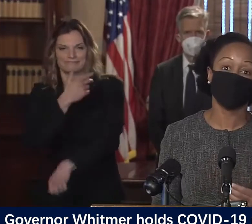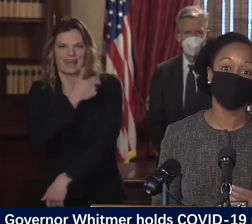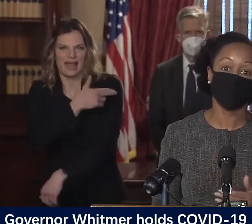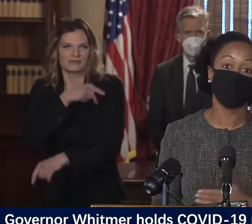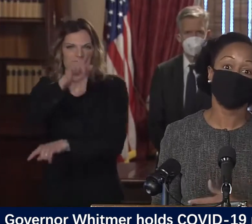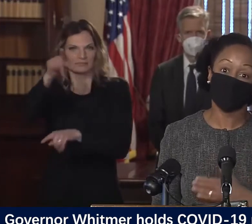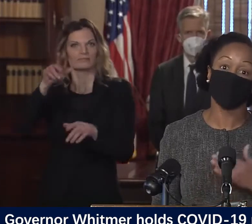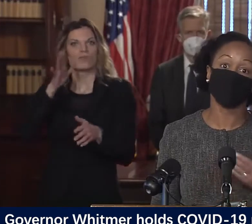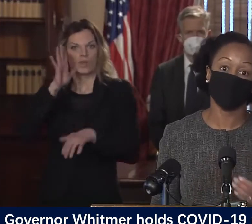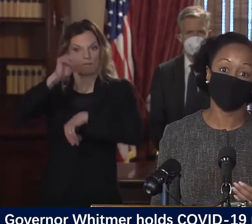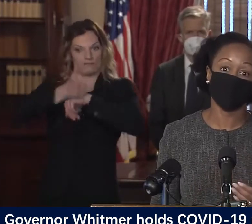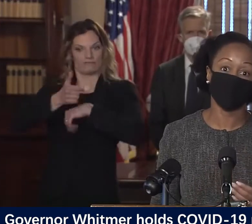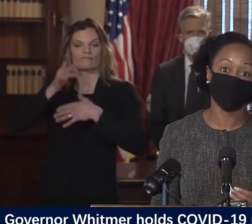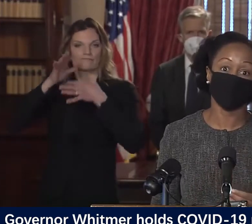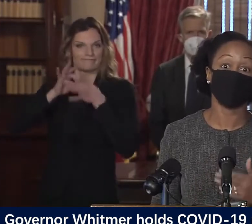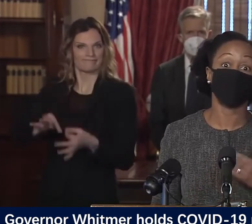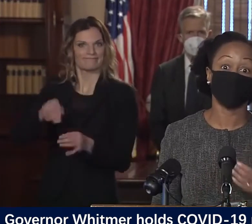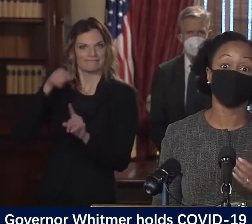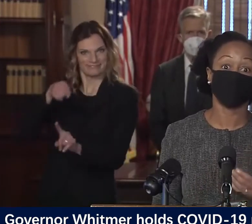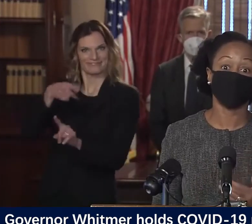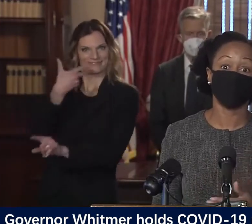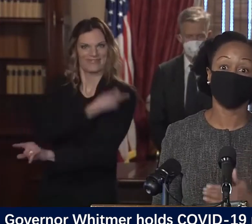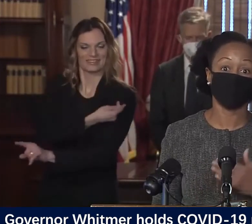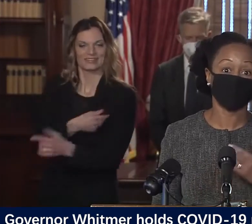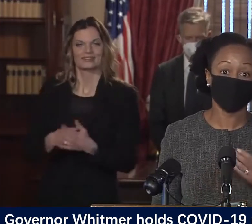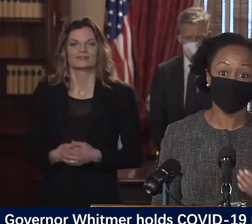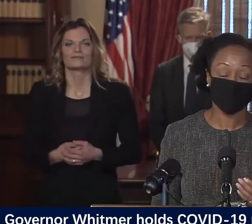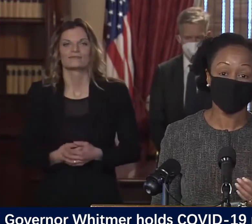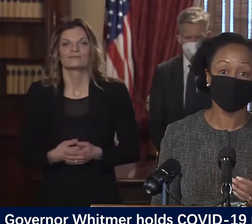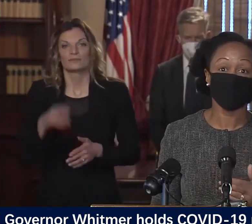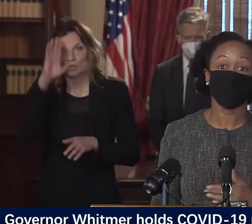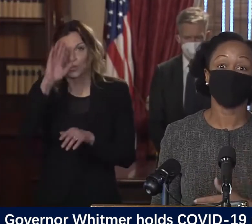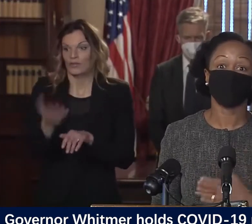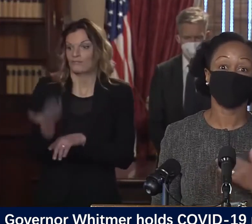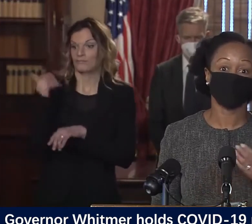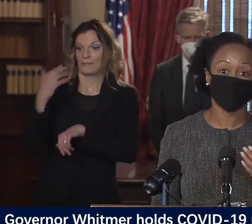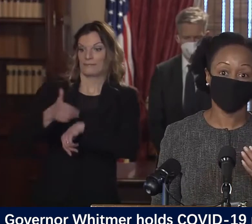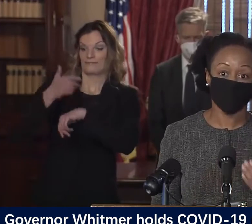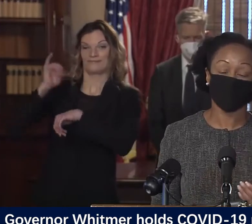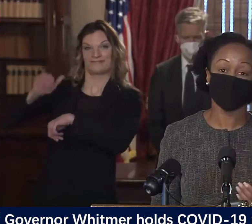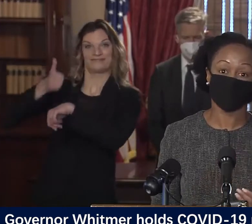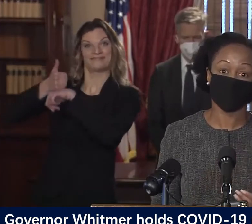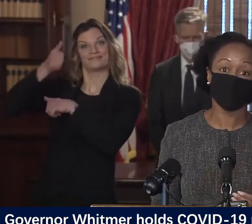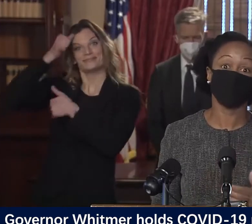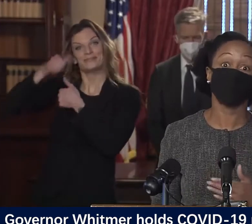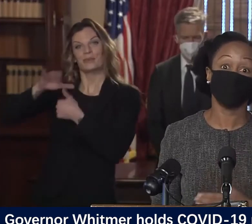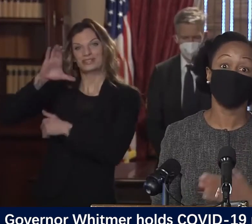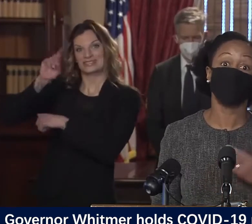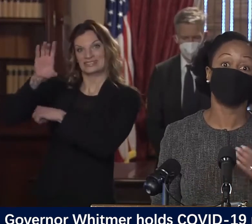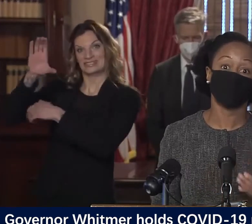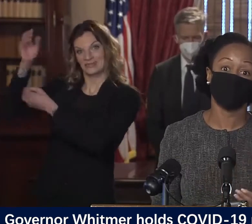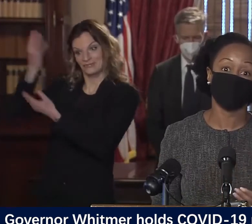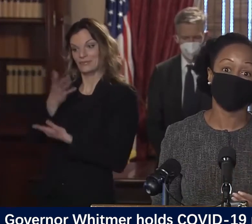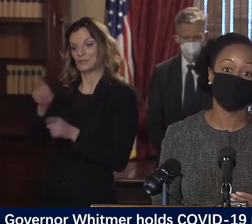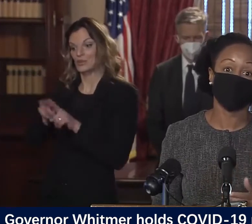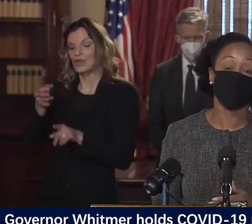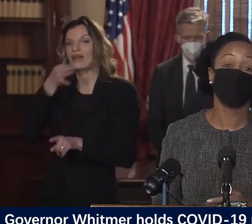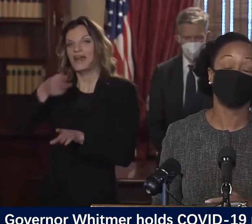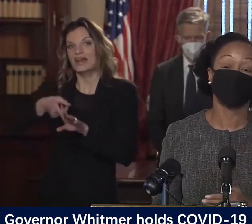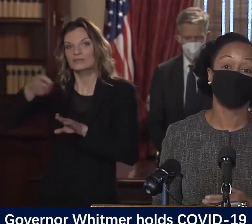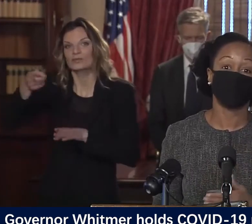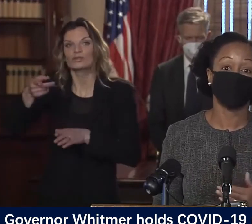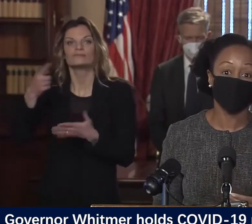We do know that in the beginning, again, according to what the CDC and other experts have already said, we will be